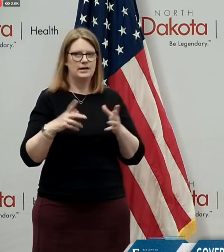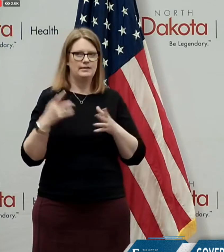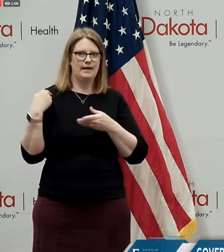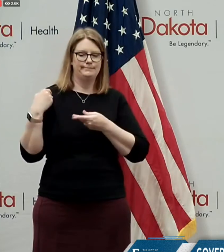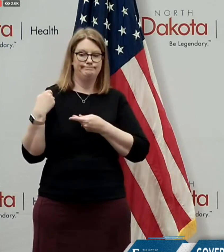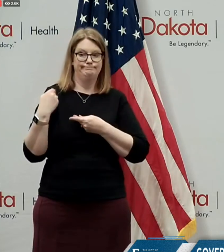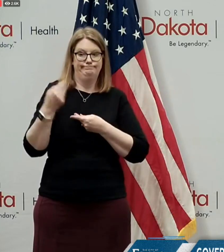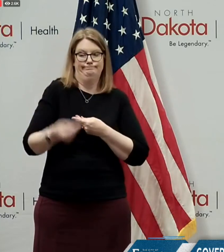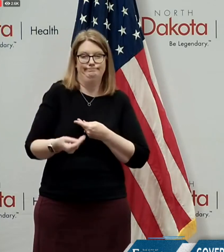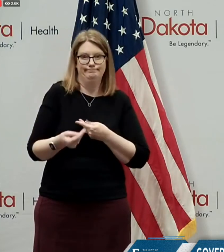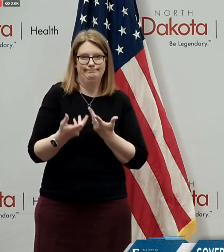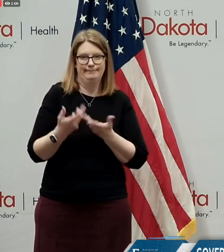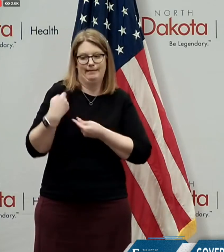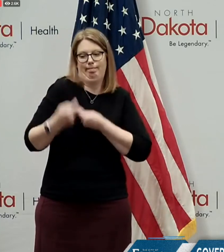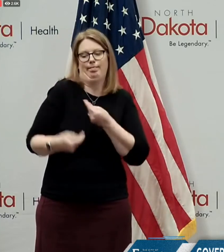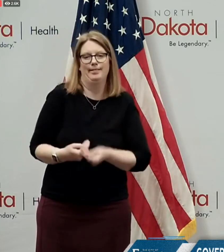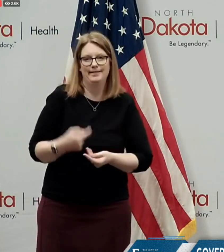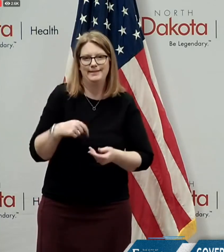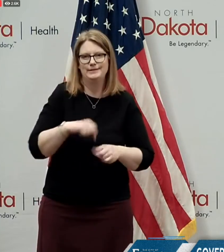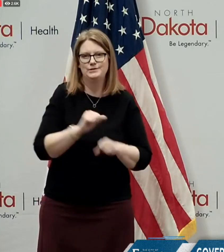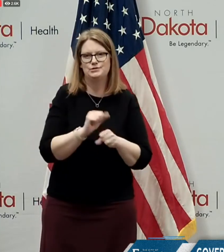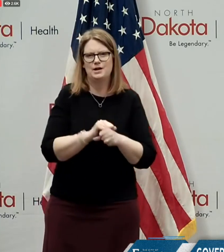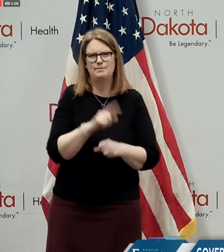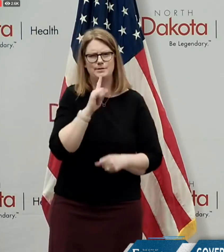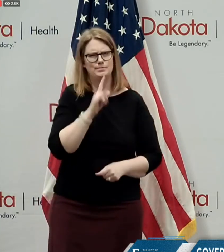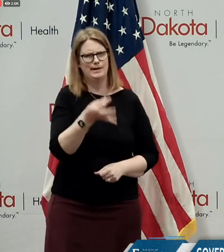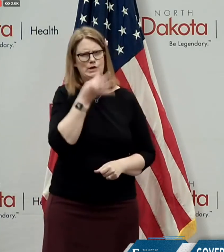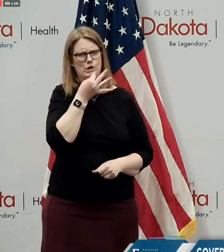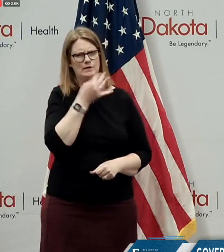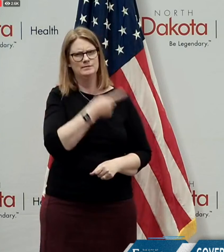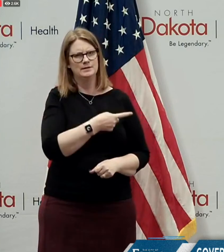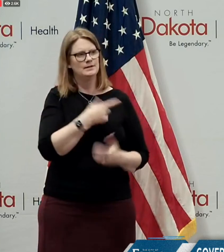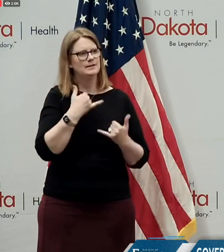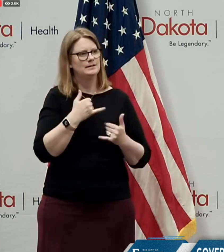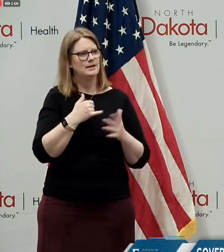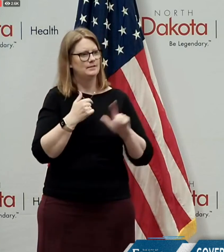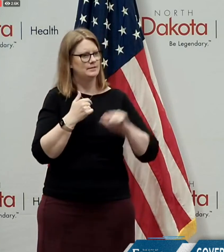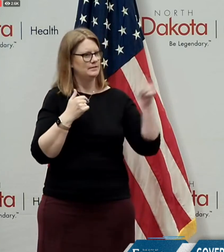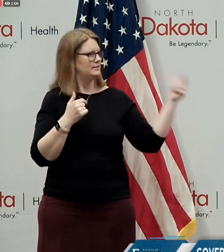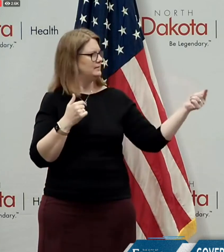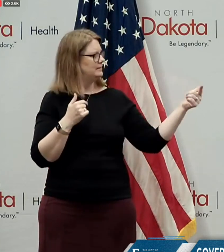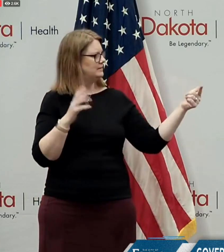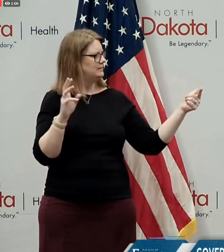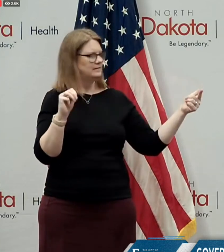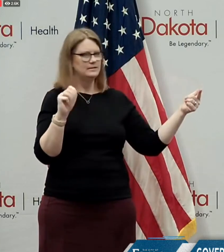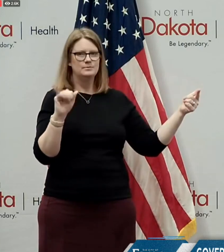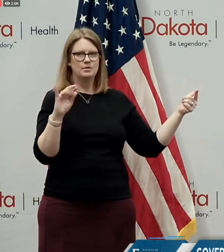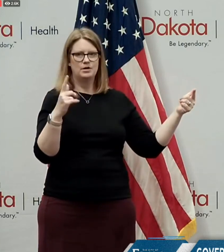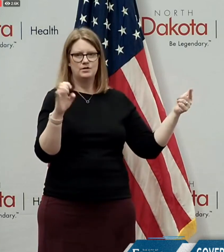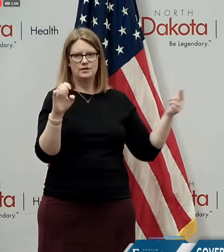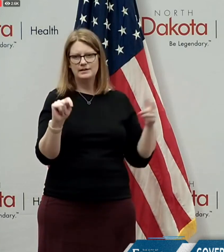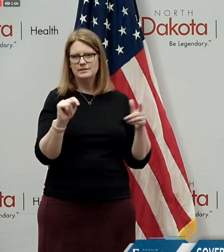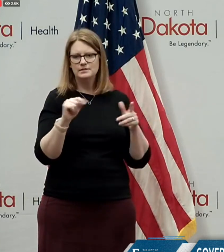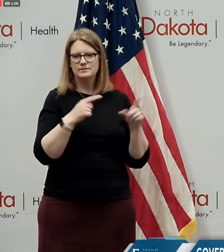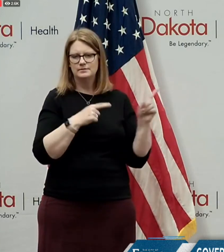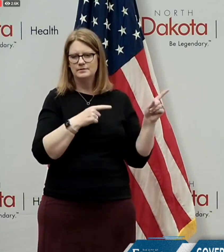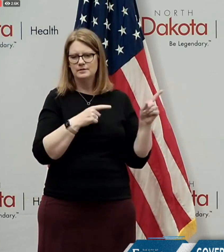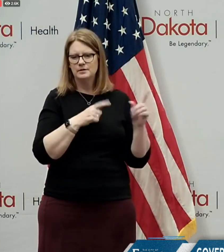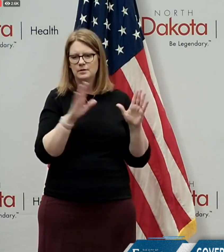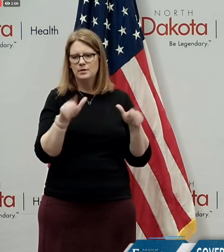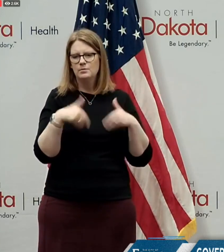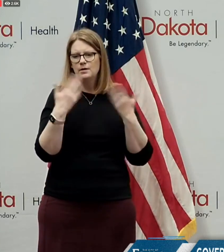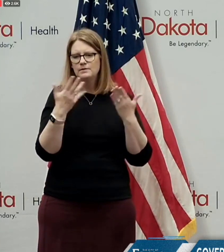doing a very, very good job at it. So, Governor, at this time, I'd like to turn it over to Margaret to give you some